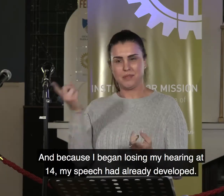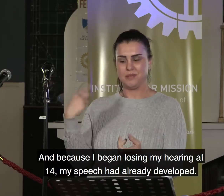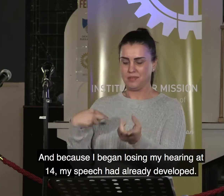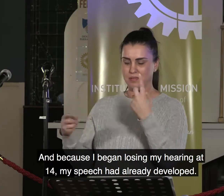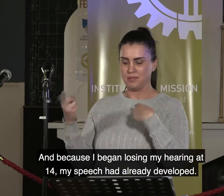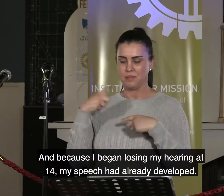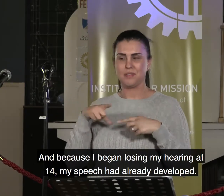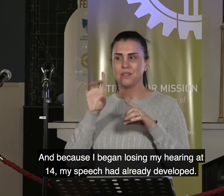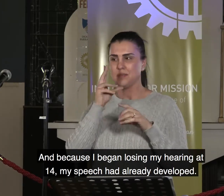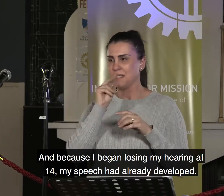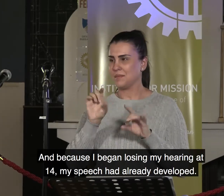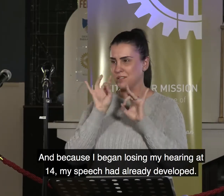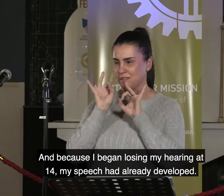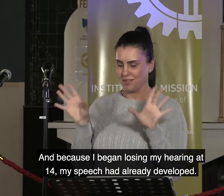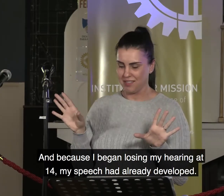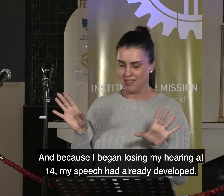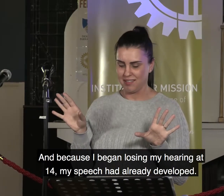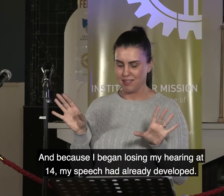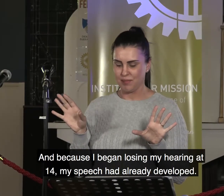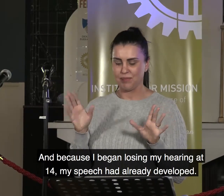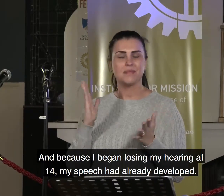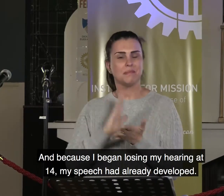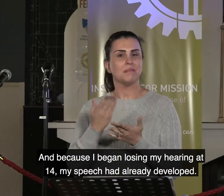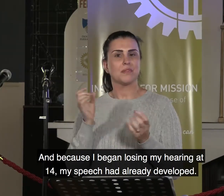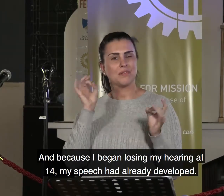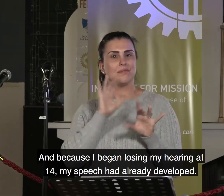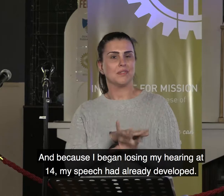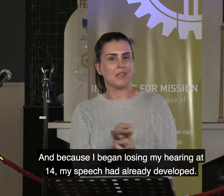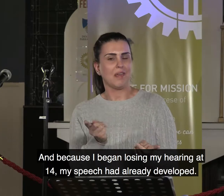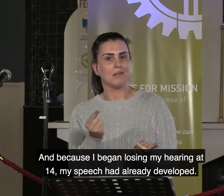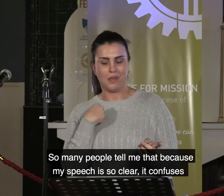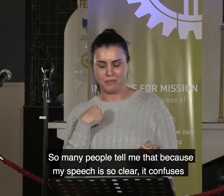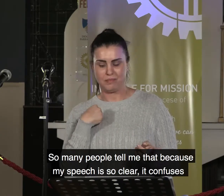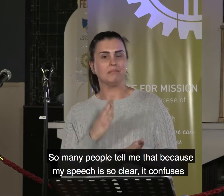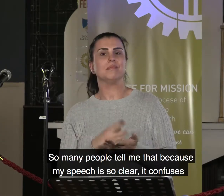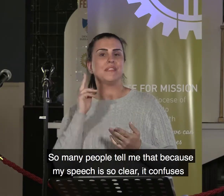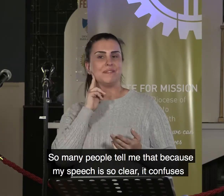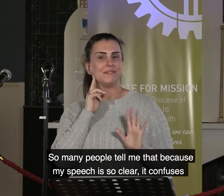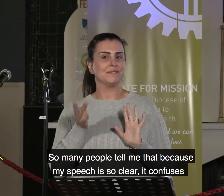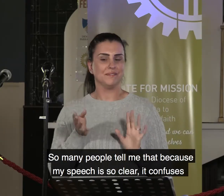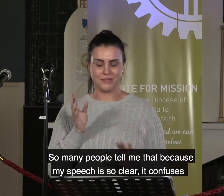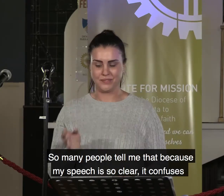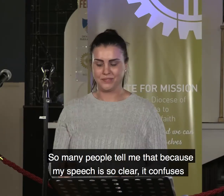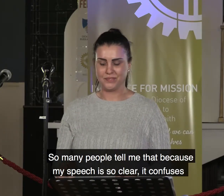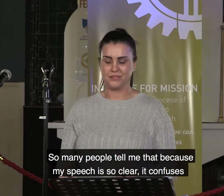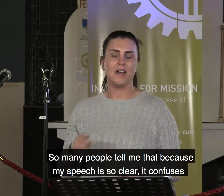And because I began losing my hearing at 14, my speech had already developed. So many people tell me that because my speech is